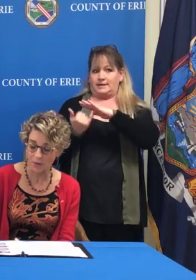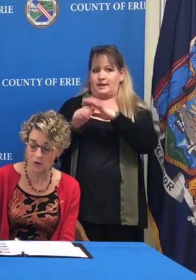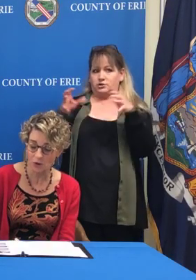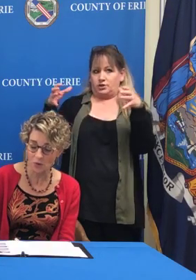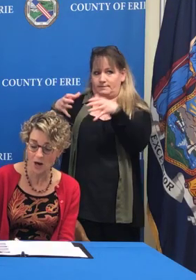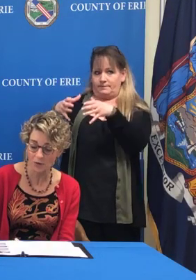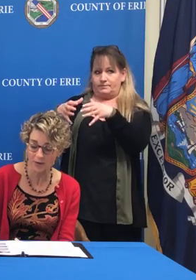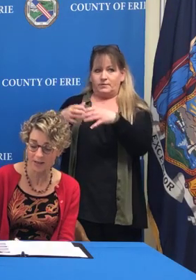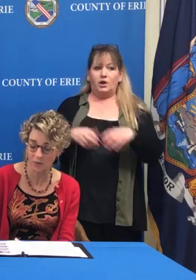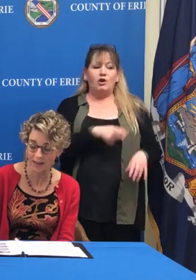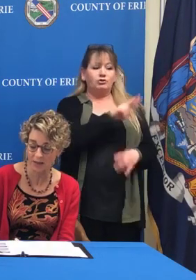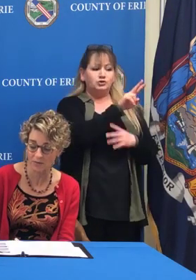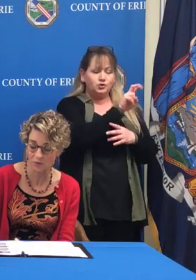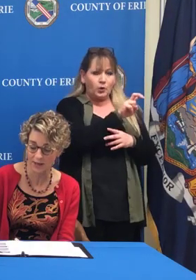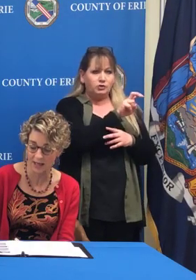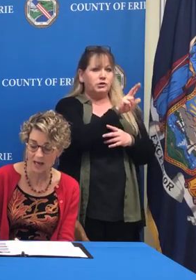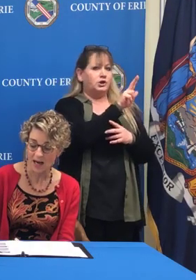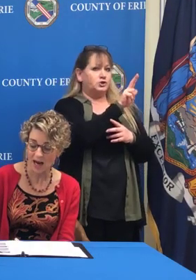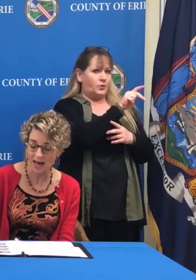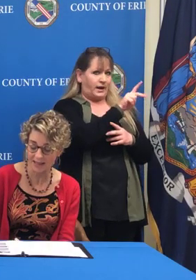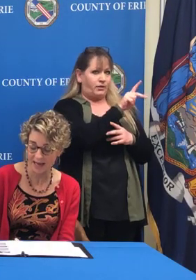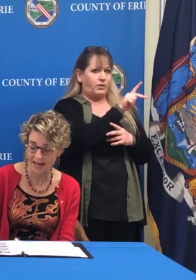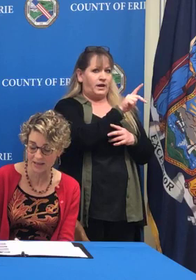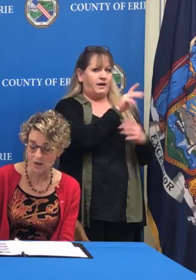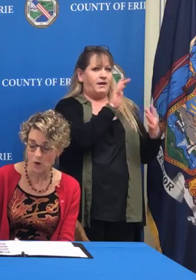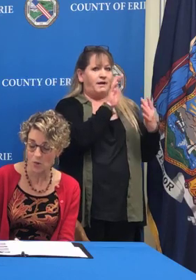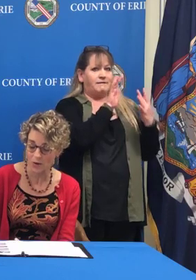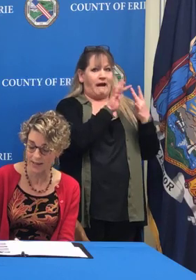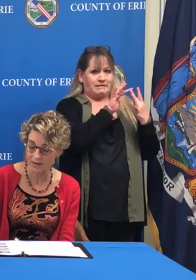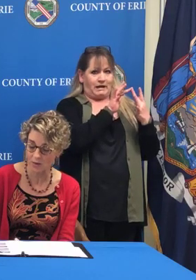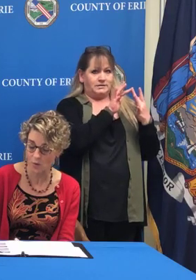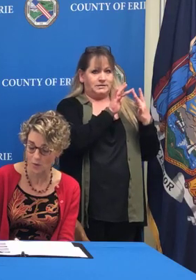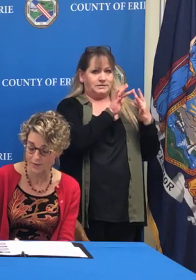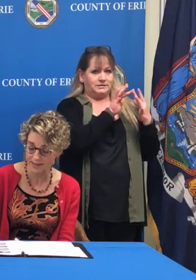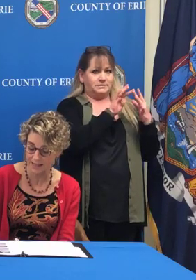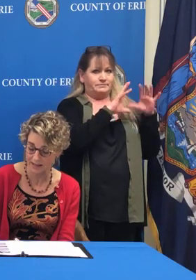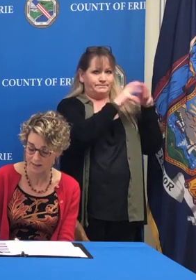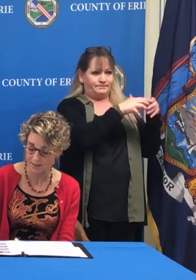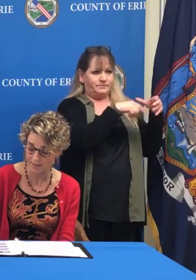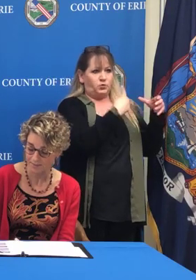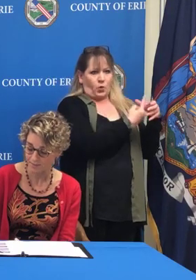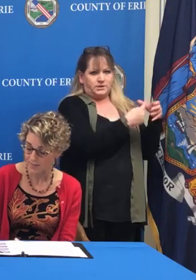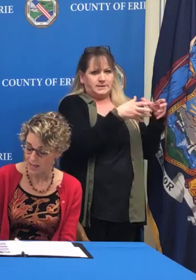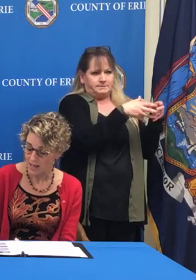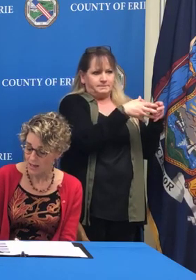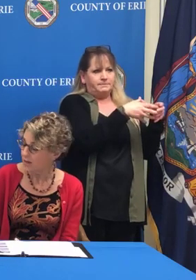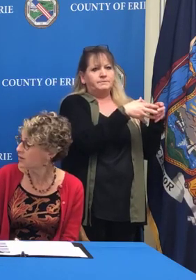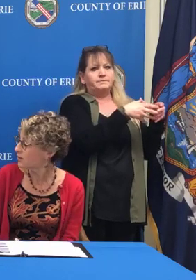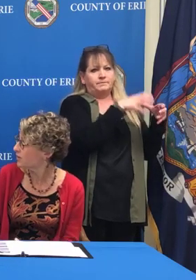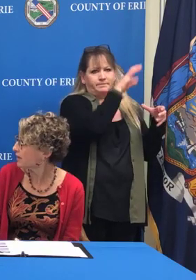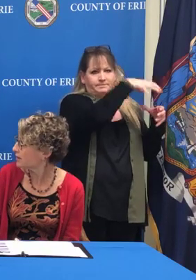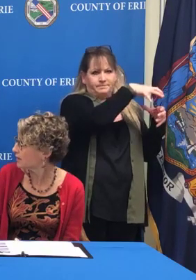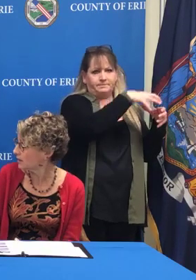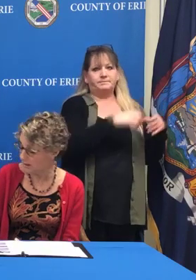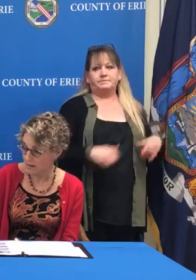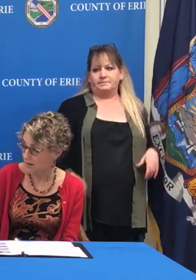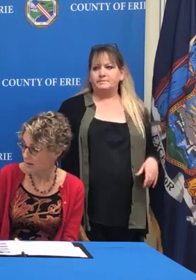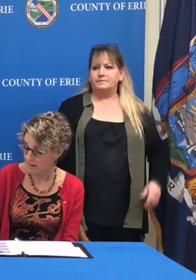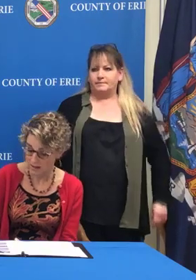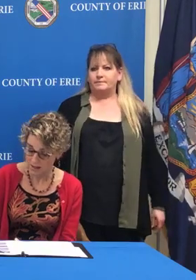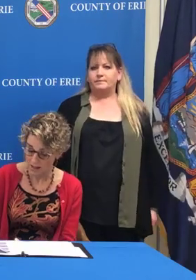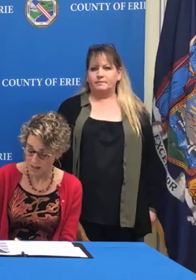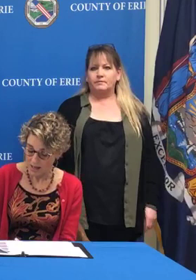and there were 223 contacts who are in quarantine. Next.